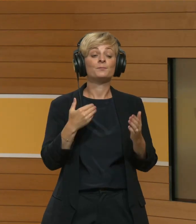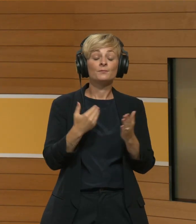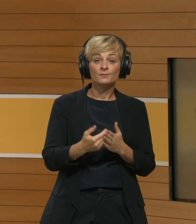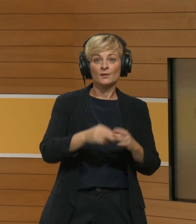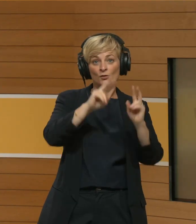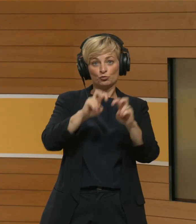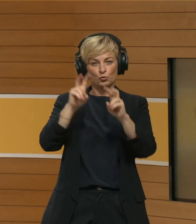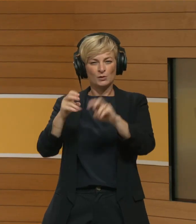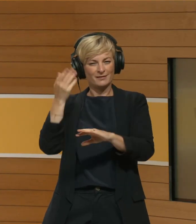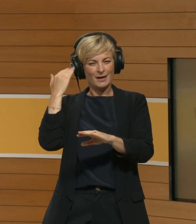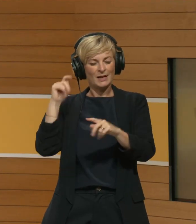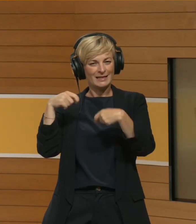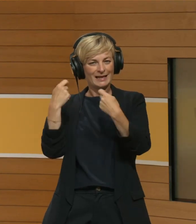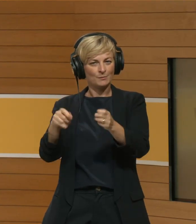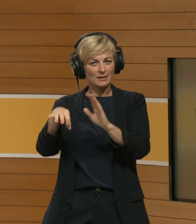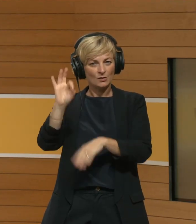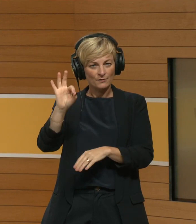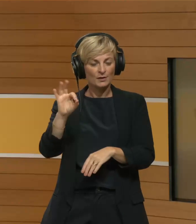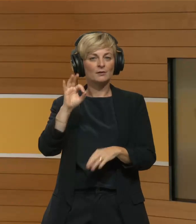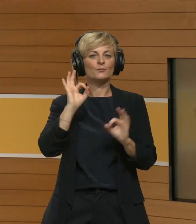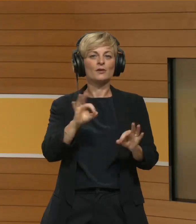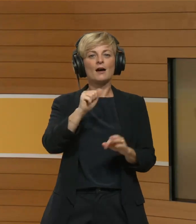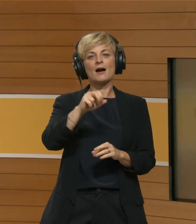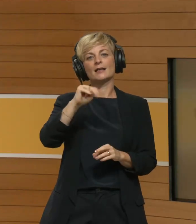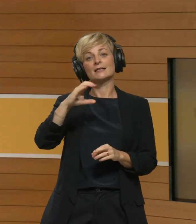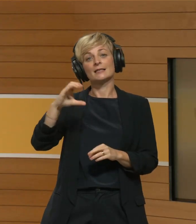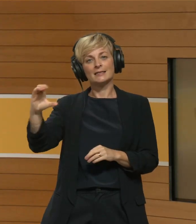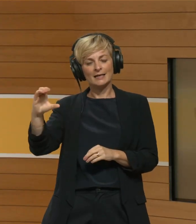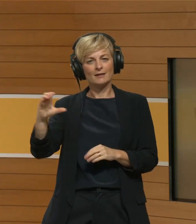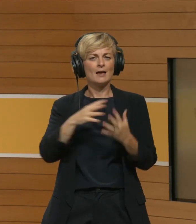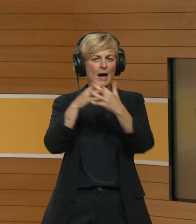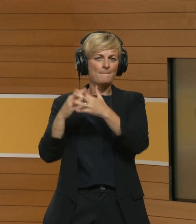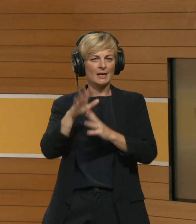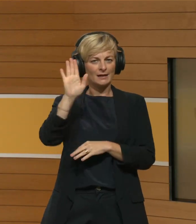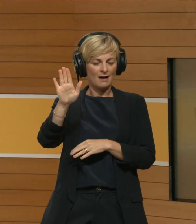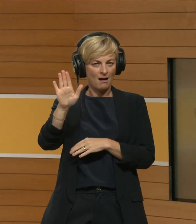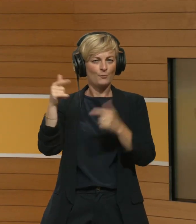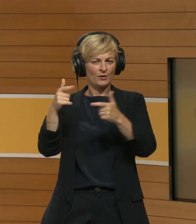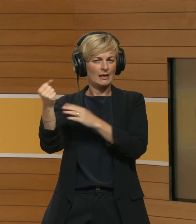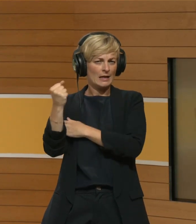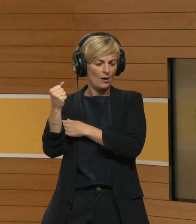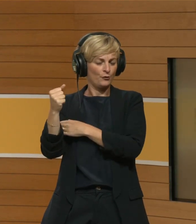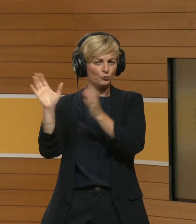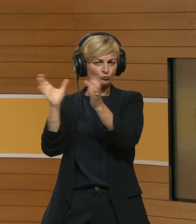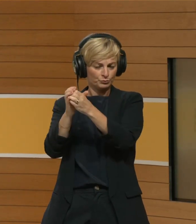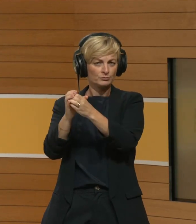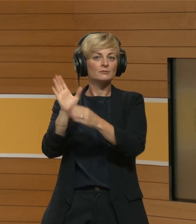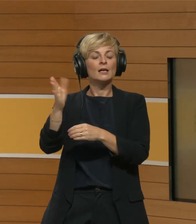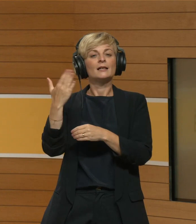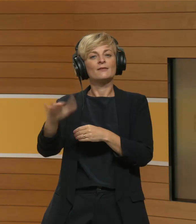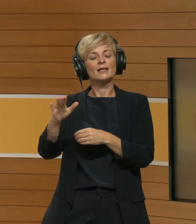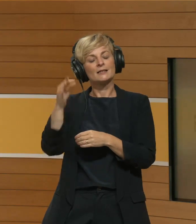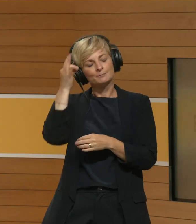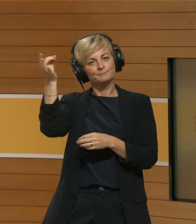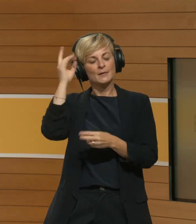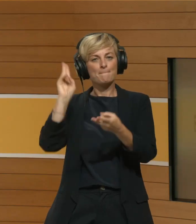Center developed the Magnet model, and even more, they introduced the Magnet Recognition Program to recognize healthcare